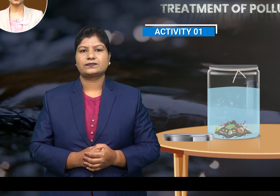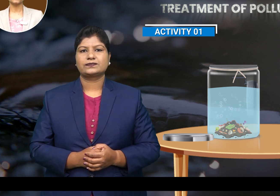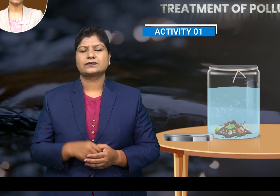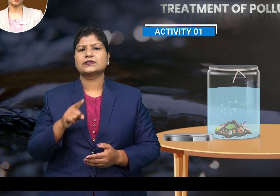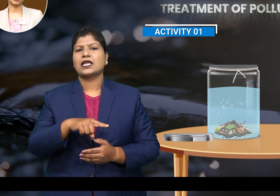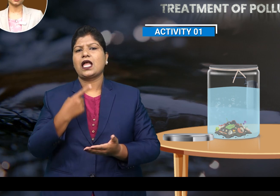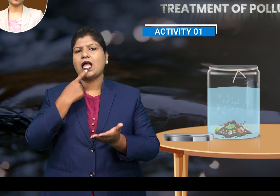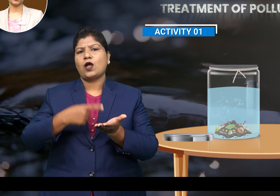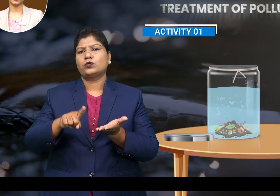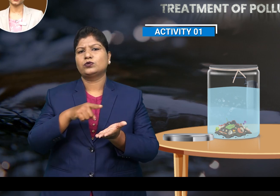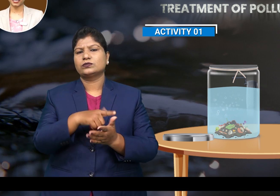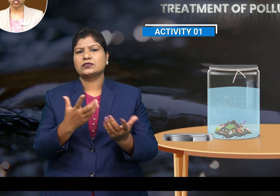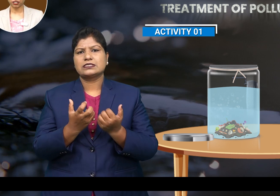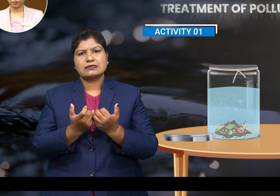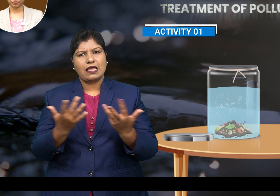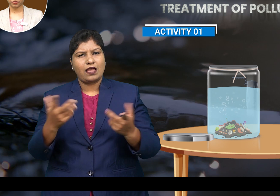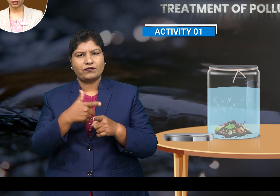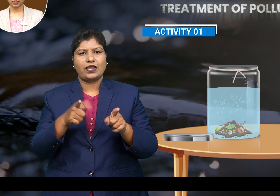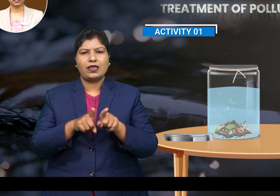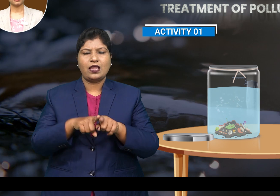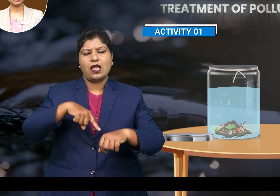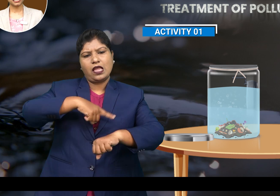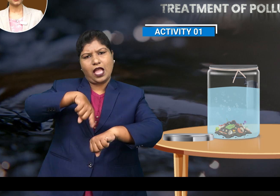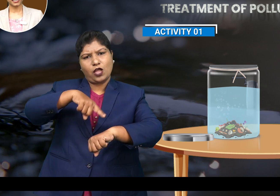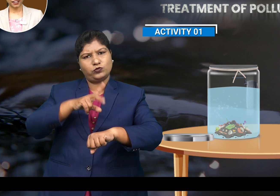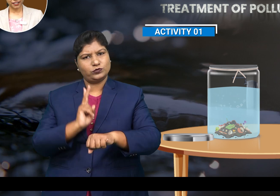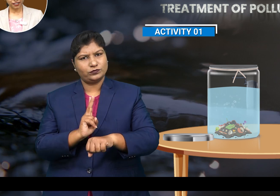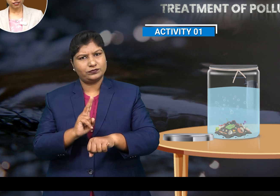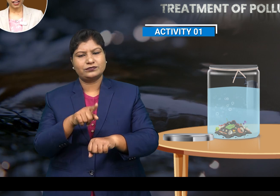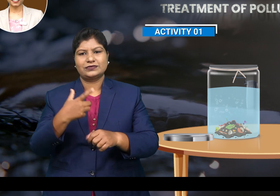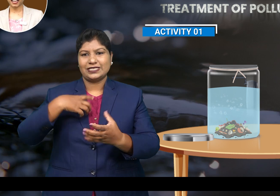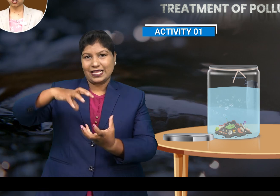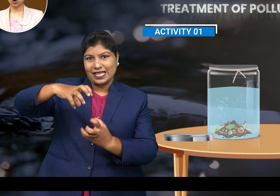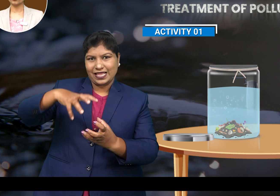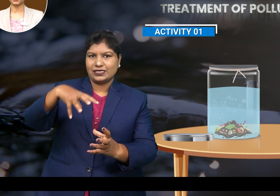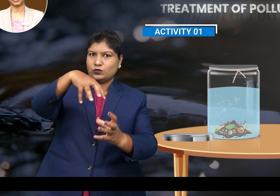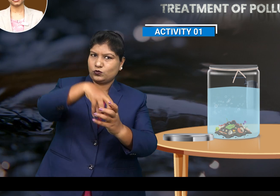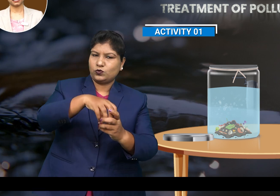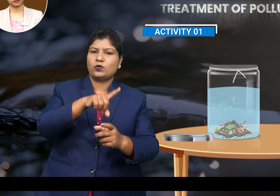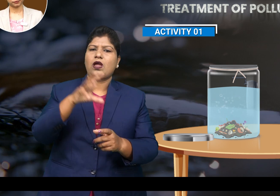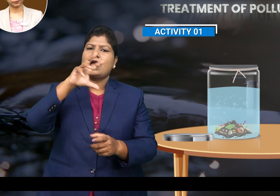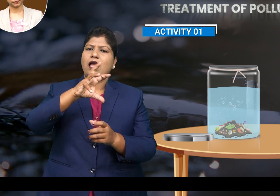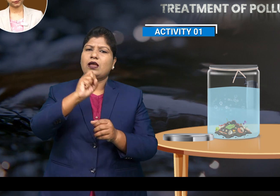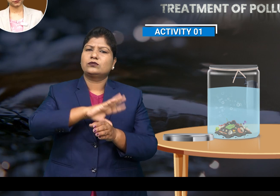Allow several hours for aeration. Leave the aerator attached